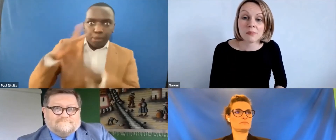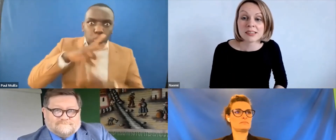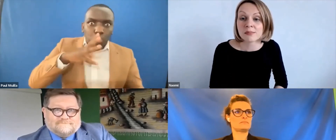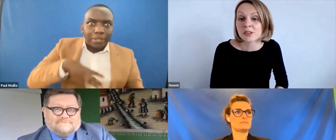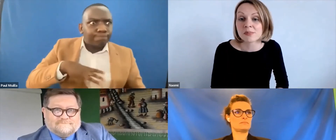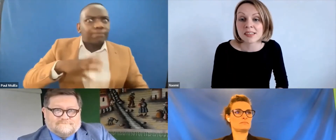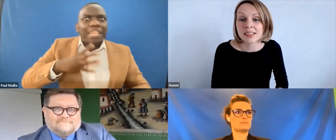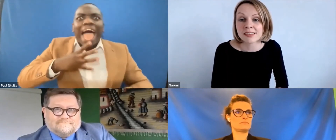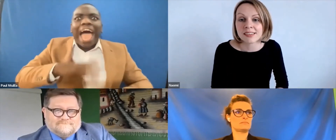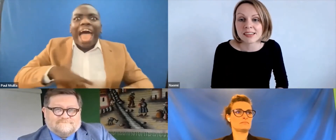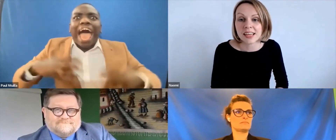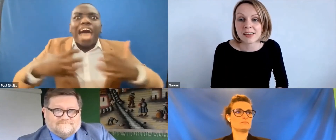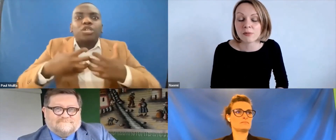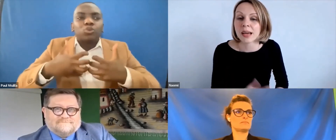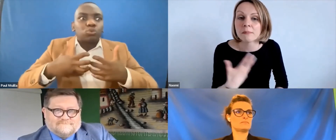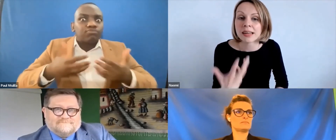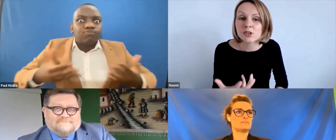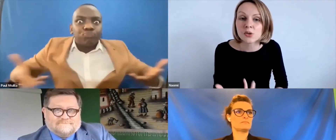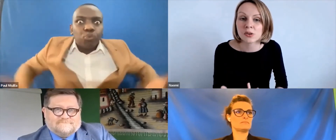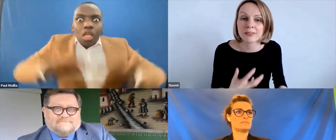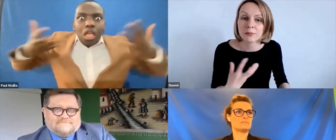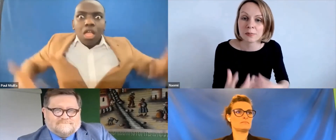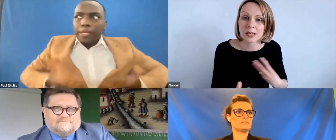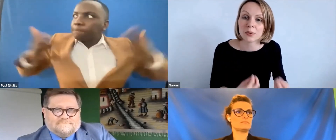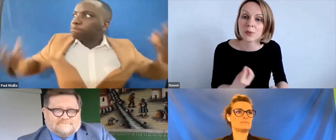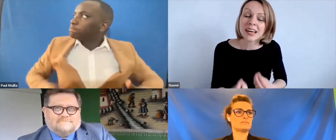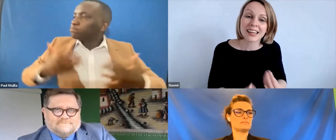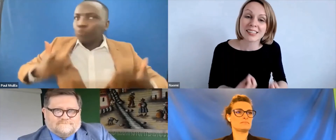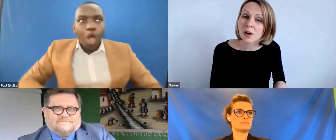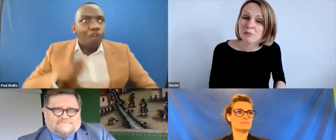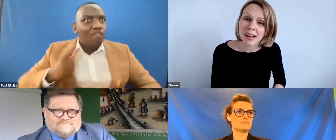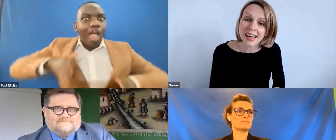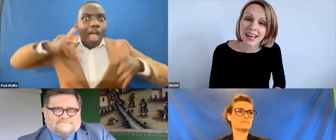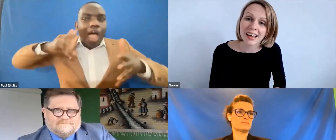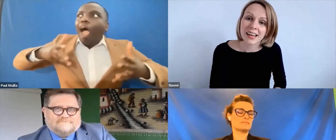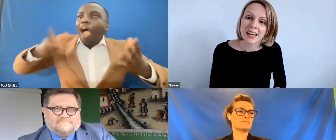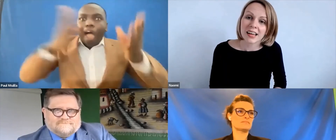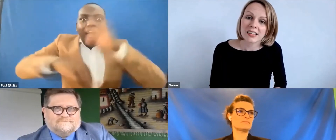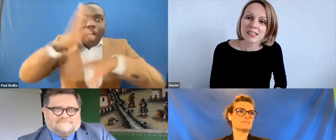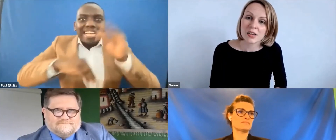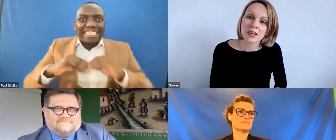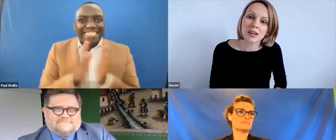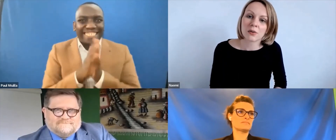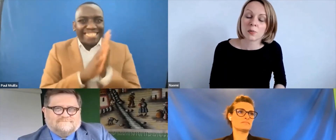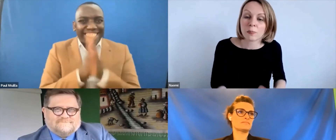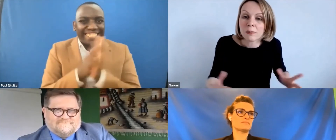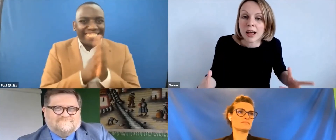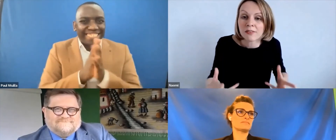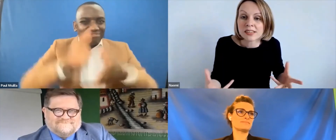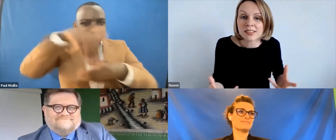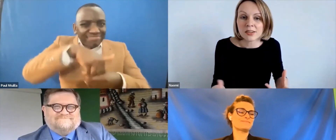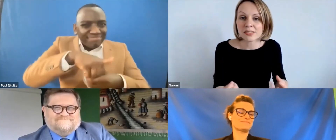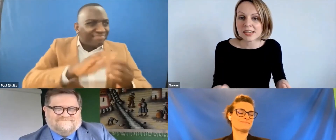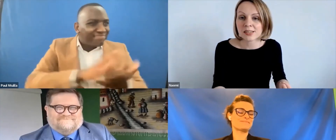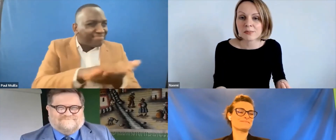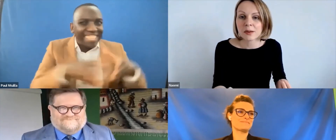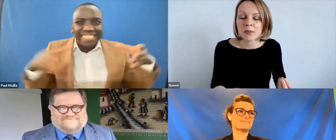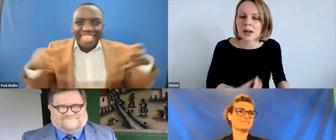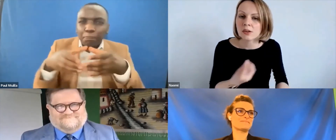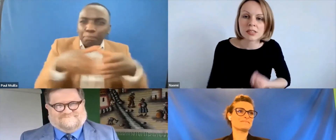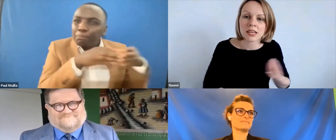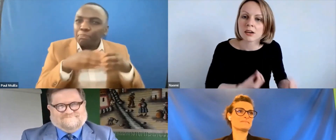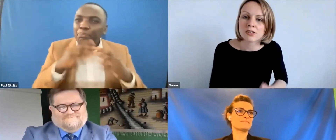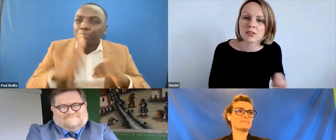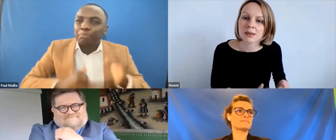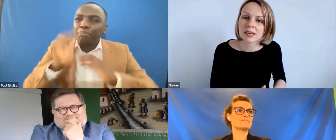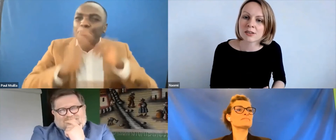I mean, sometimes I think that if we get mentoring from people, it's quite rare. So that people have this enthusiasm, but who